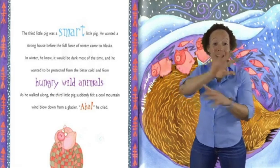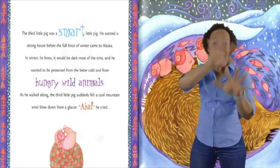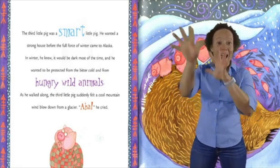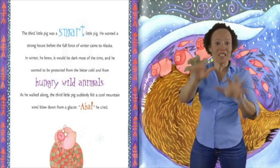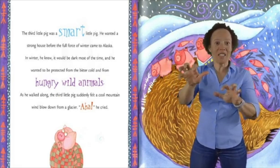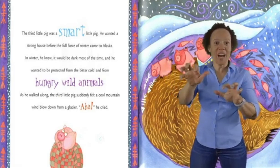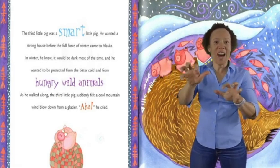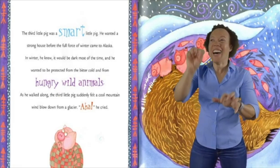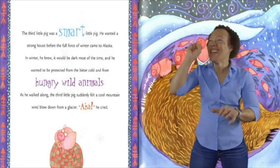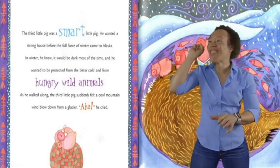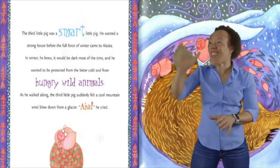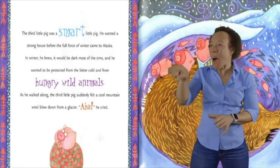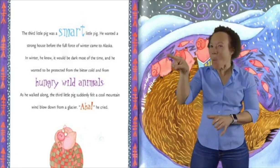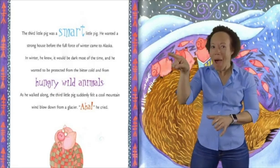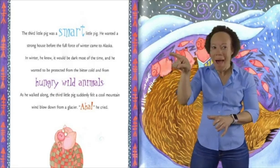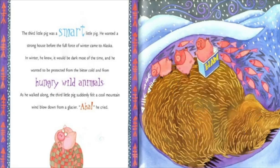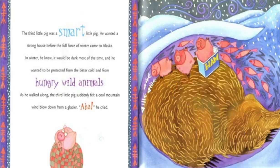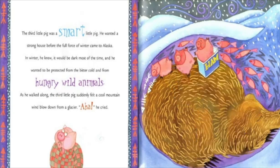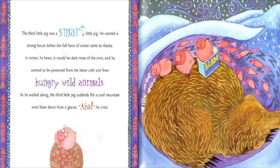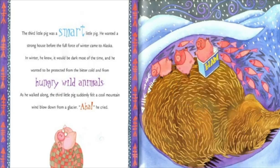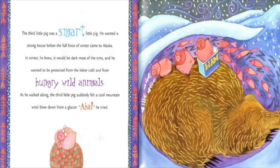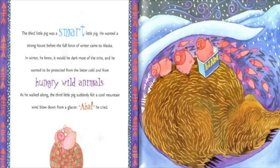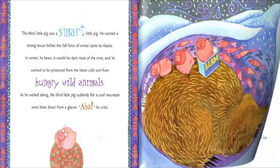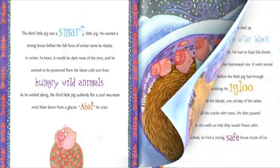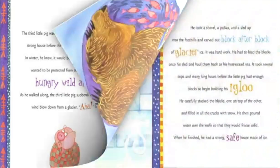glacier. "Aha!" he cried.